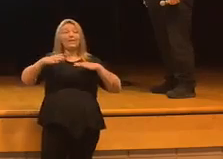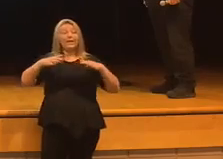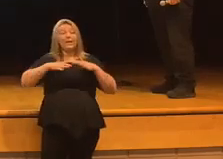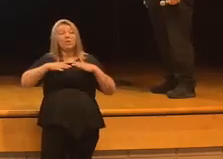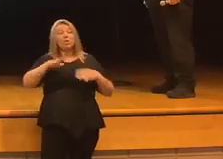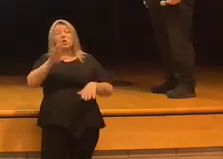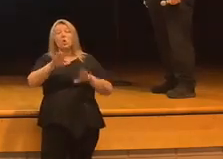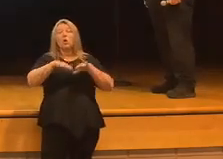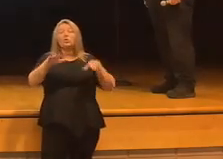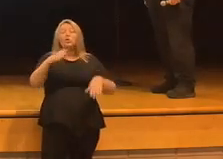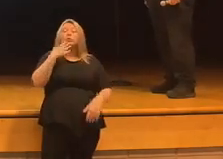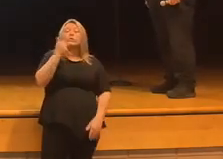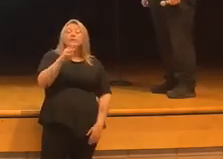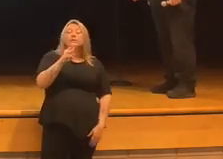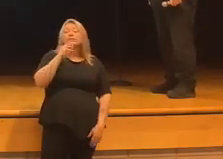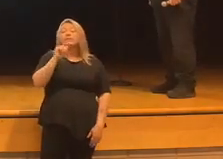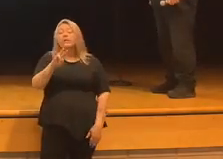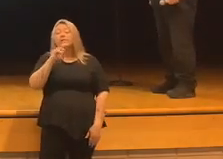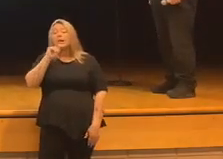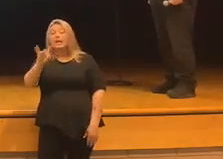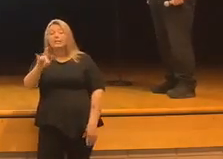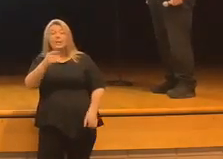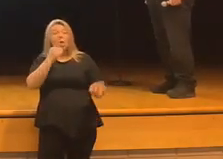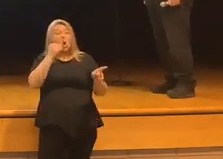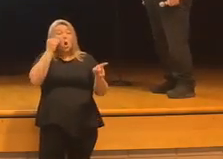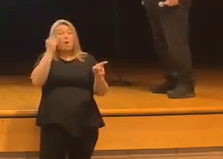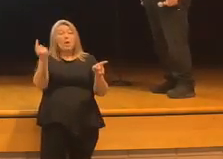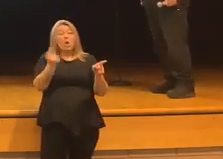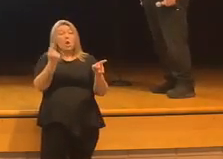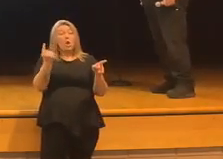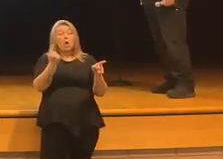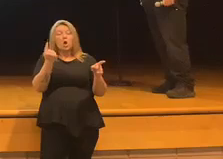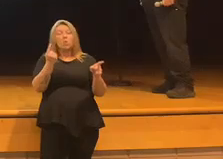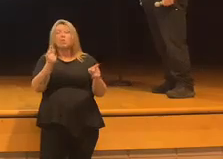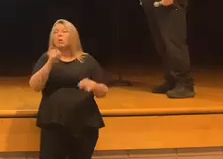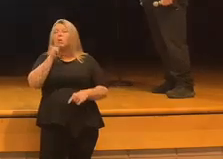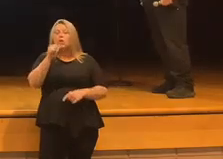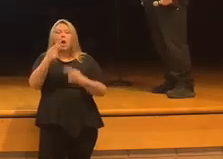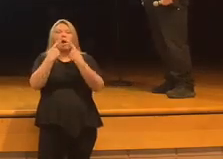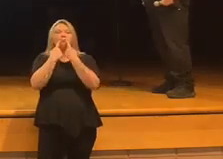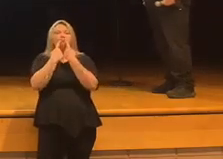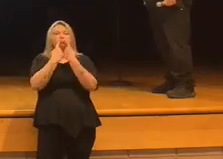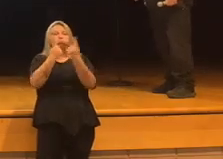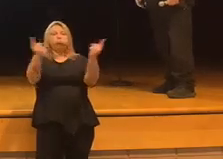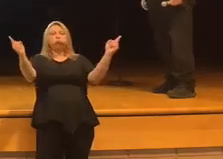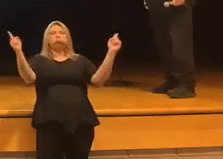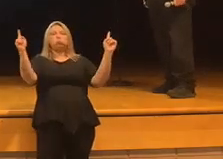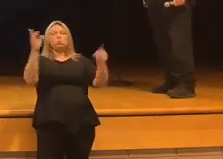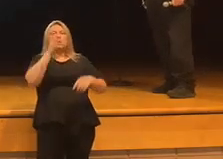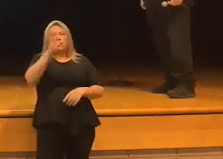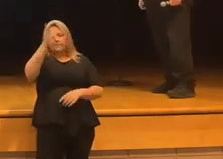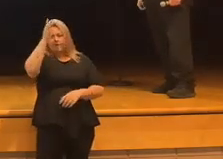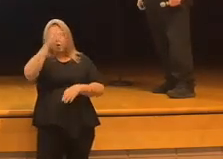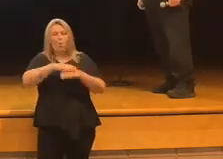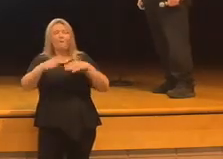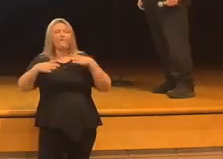16, 17, 18 years old are home alone, not telling that your parents are on vacation and that you're home